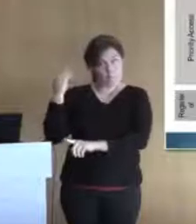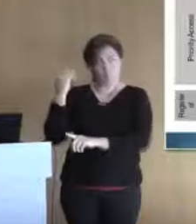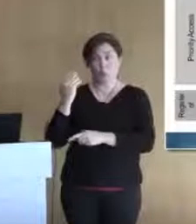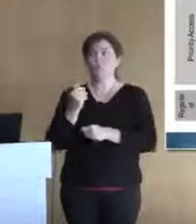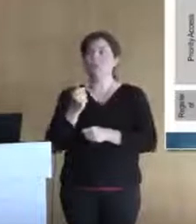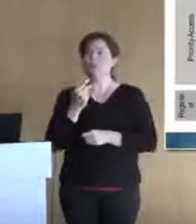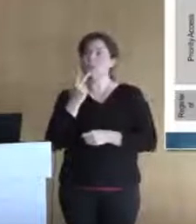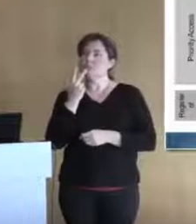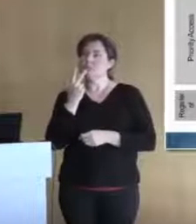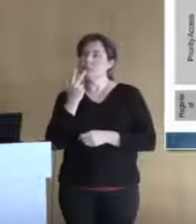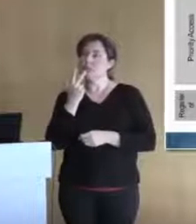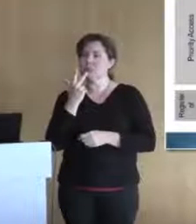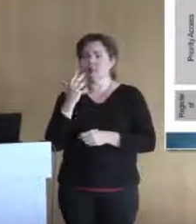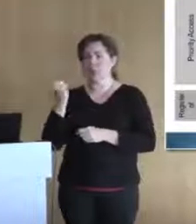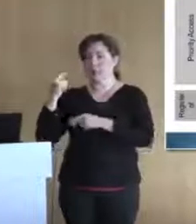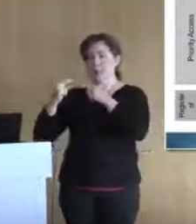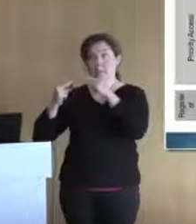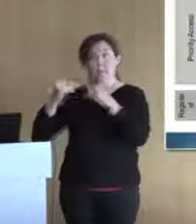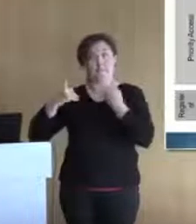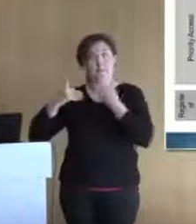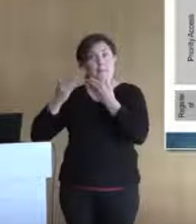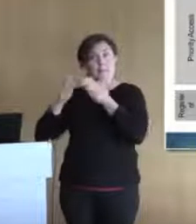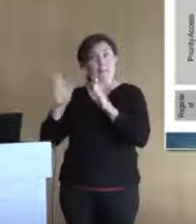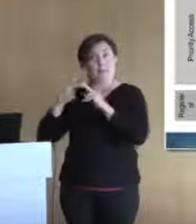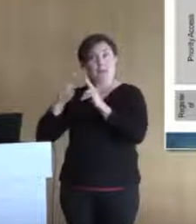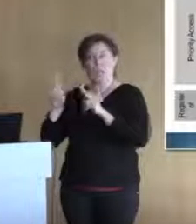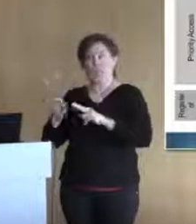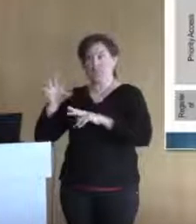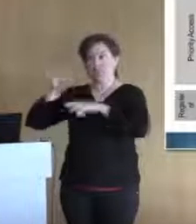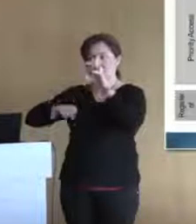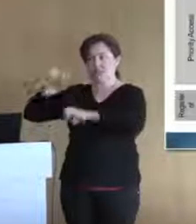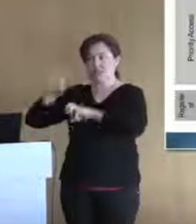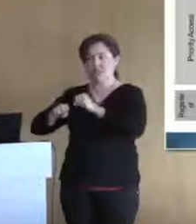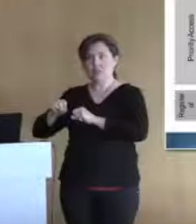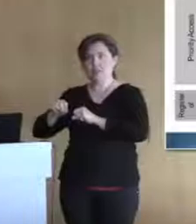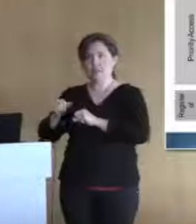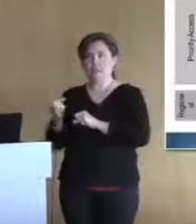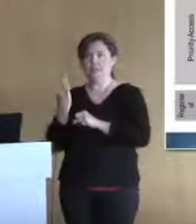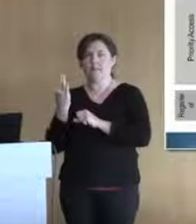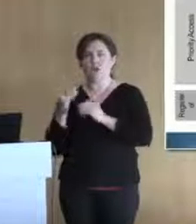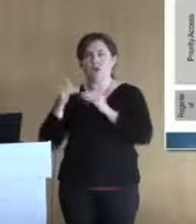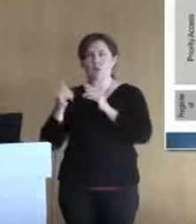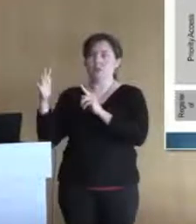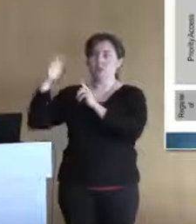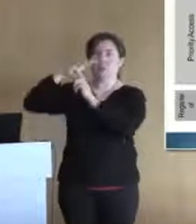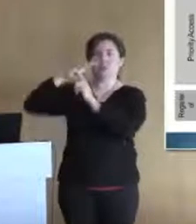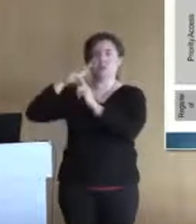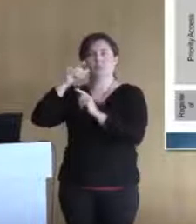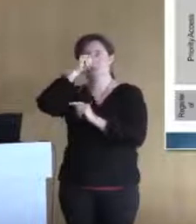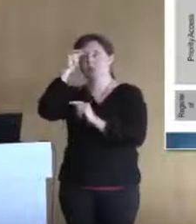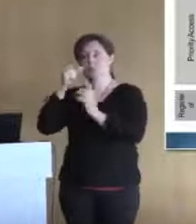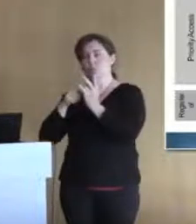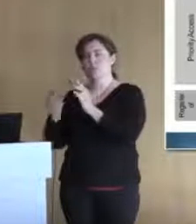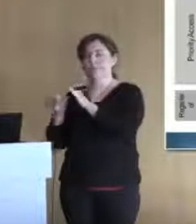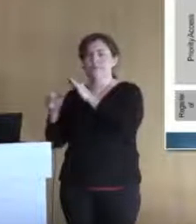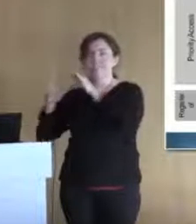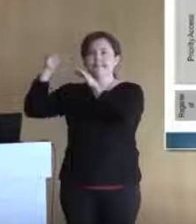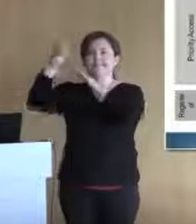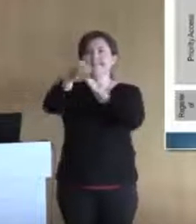a bushfire or that type of disaster. The first big change is up until now,